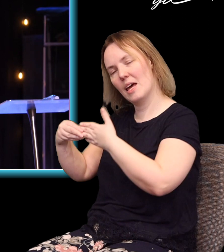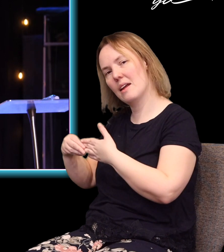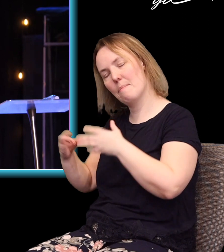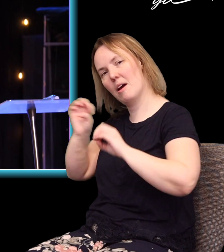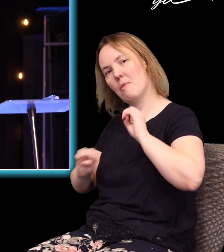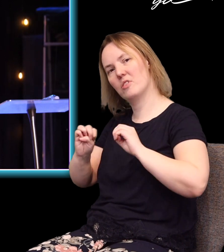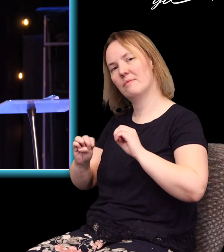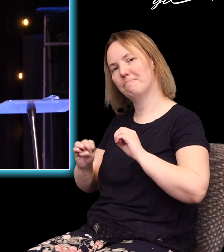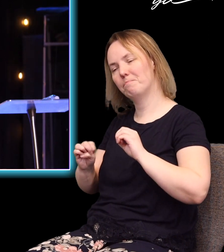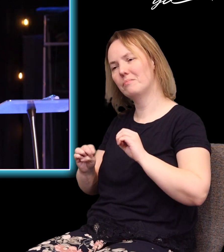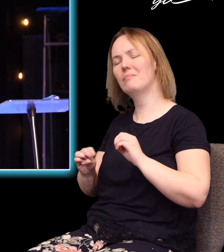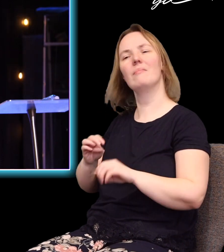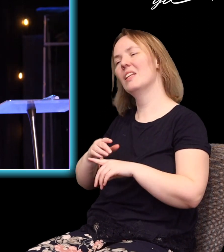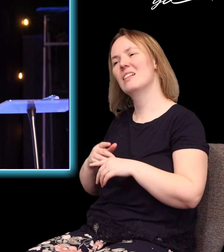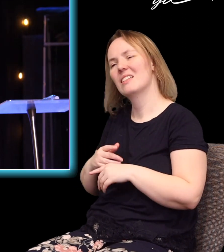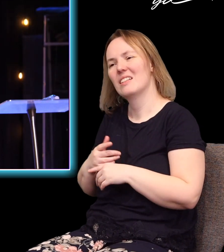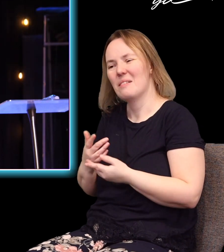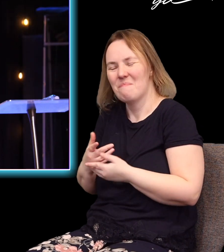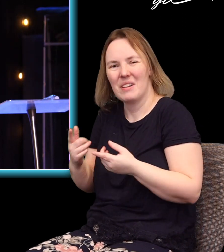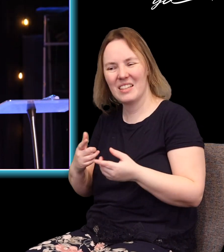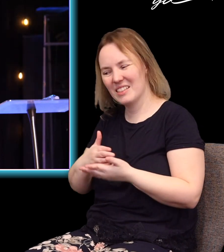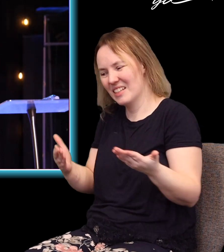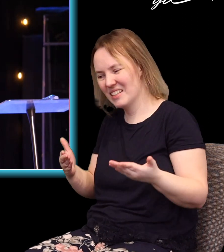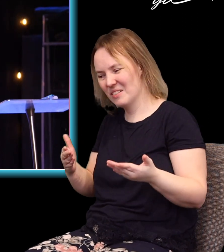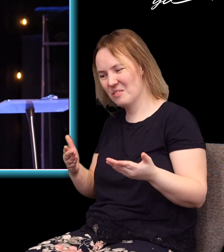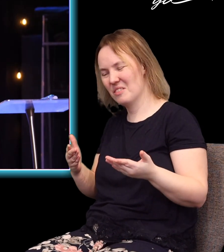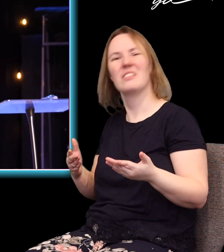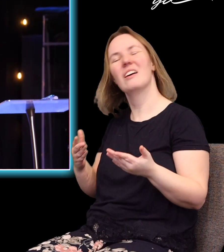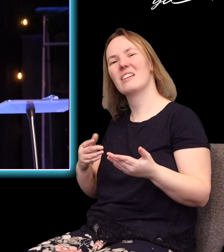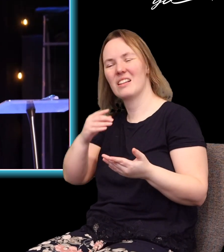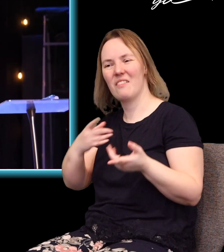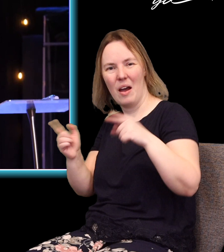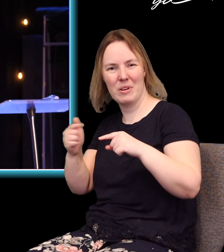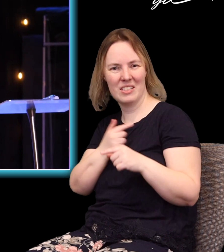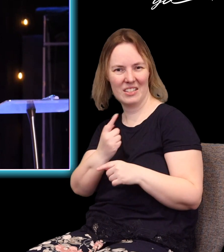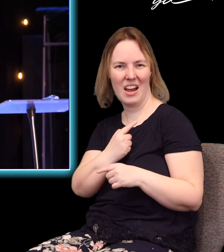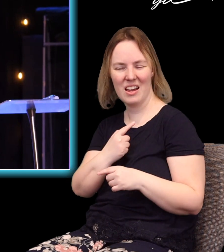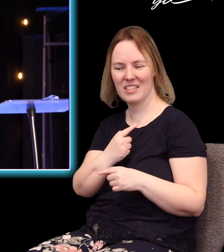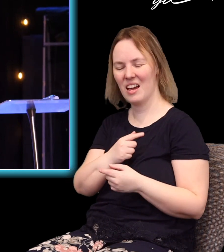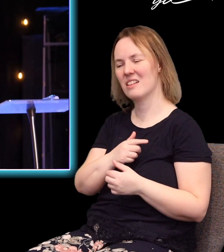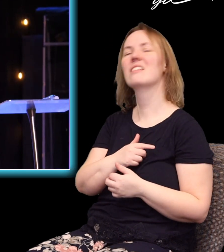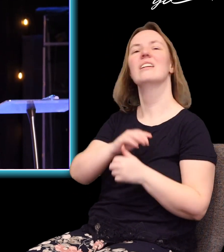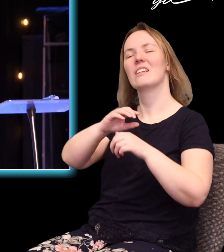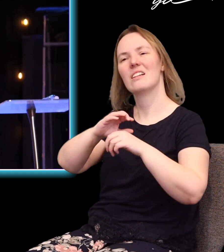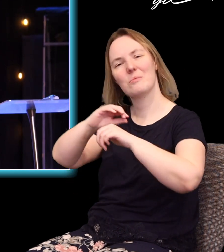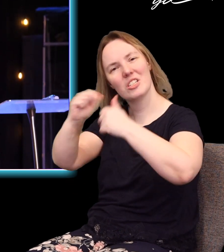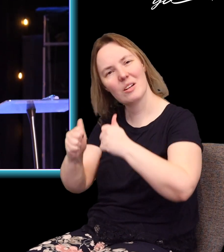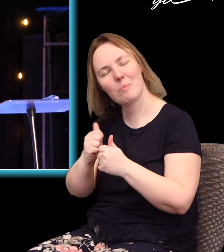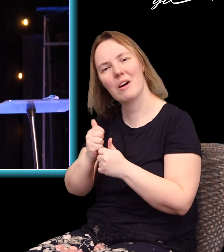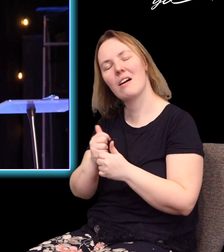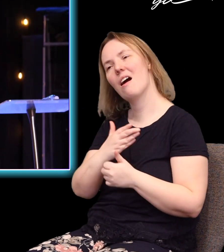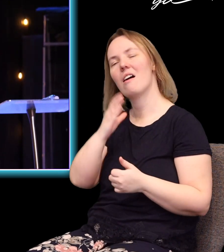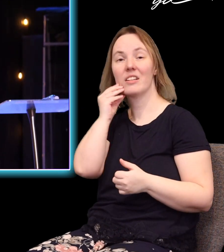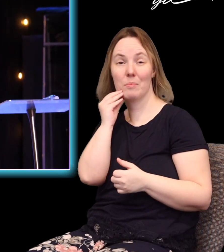emotions, by what we've gone through. We allow our perspective to be shaped by our experiences. And that's why we find ourselves sometimes when we hear God's